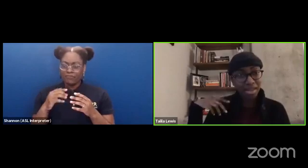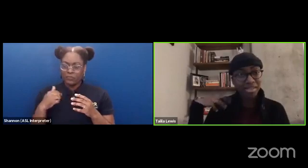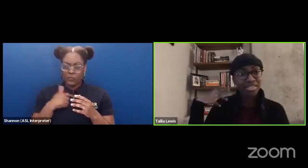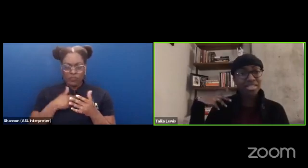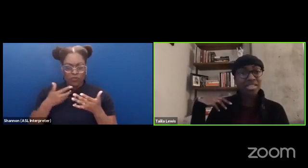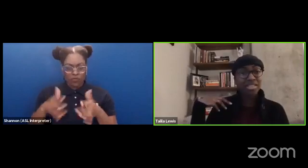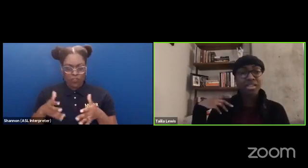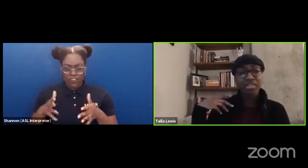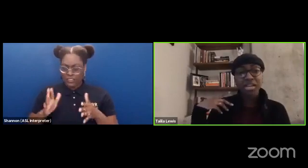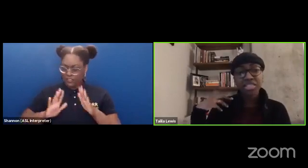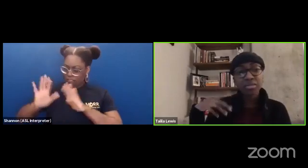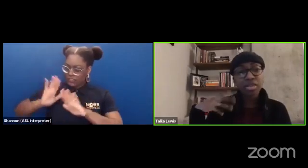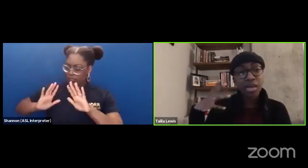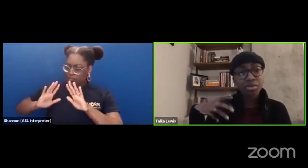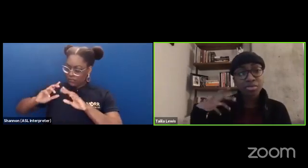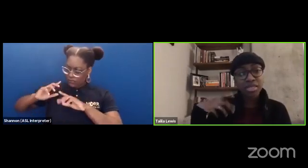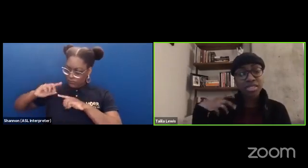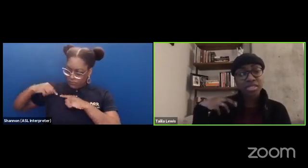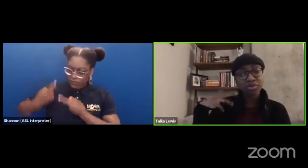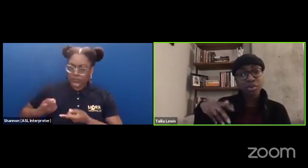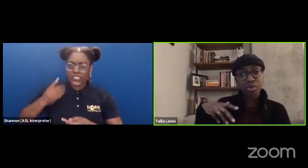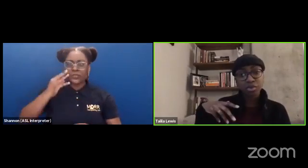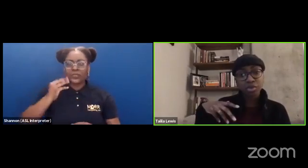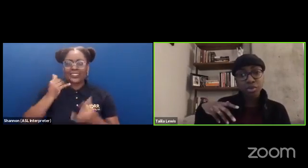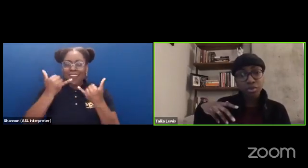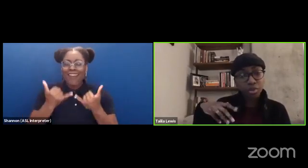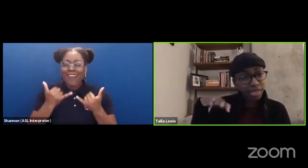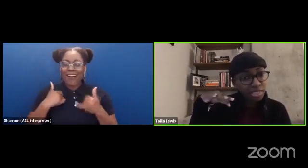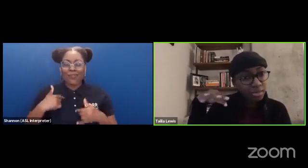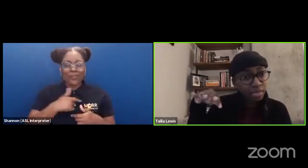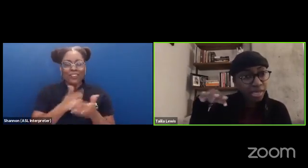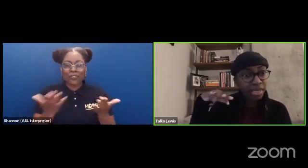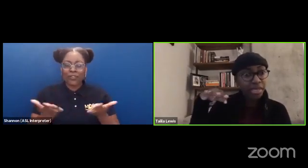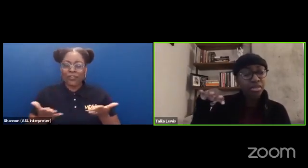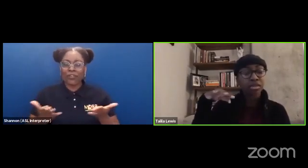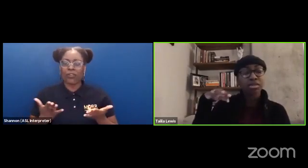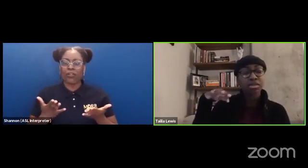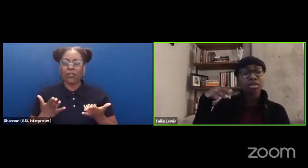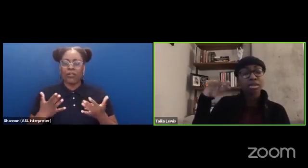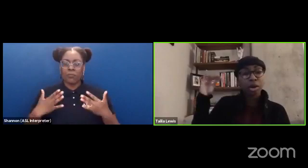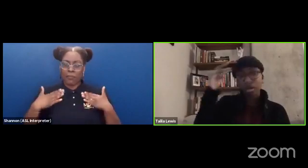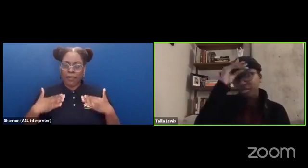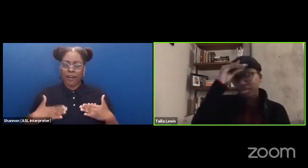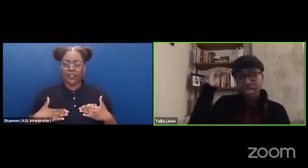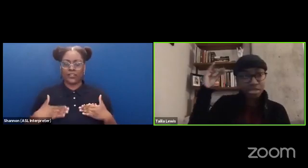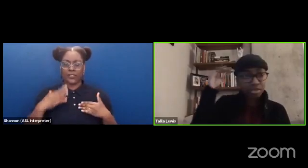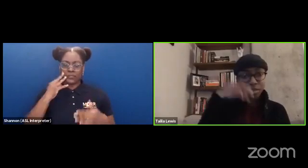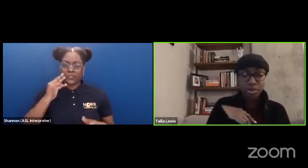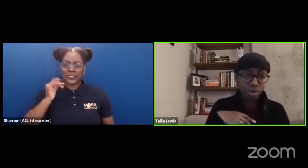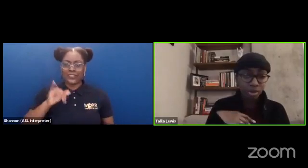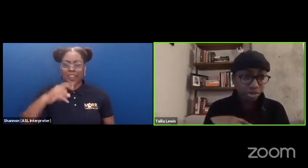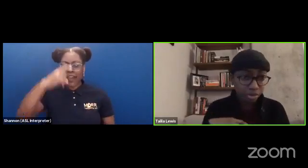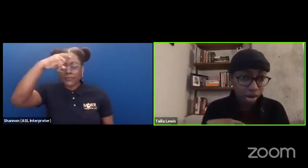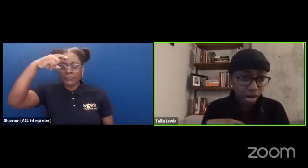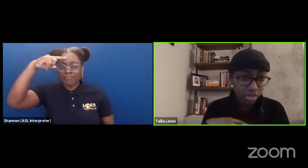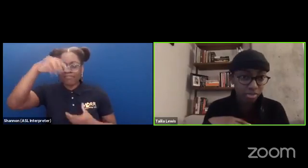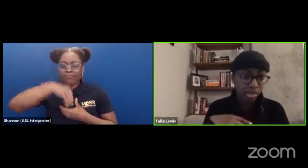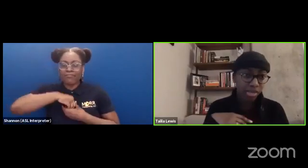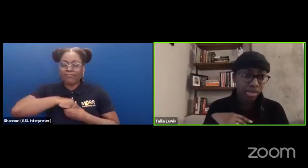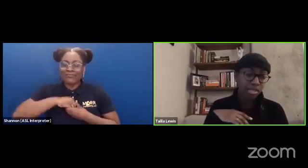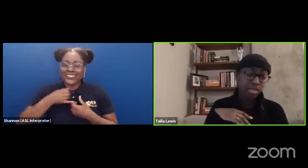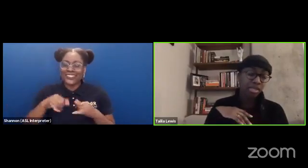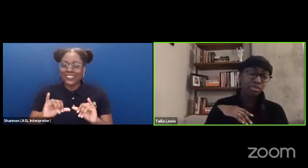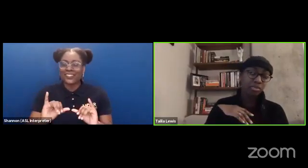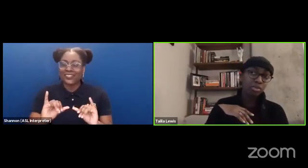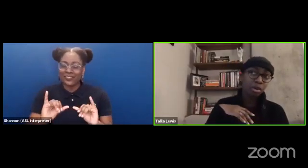and minds that sometimes makes it difficult to explain all of the things that might be running through our hearts and